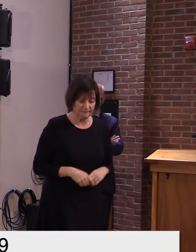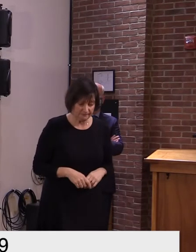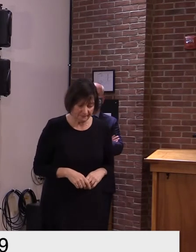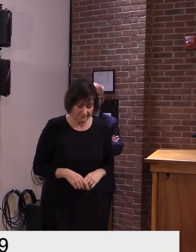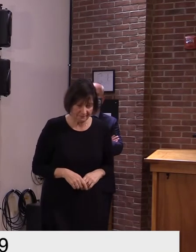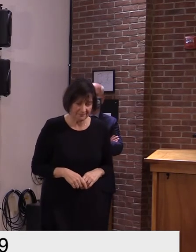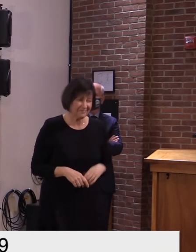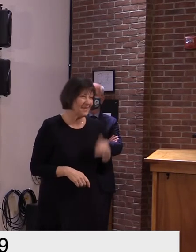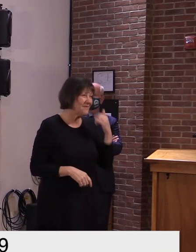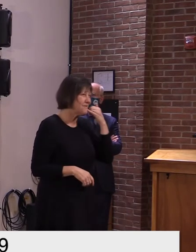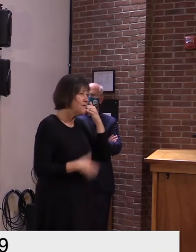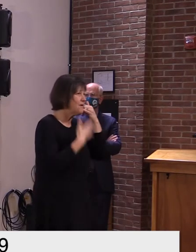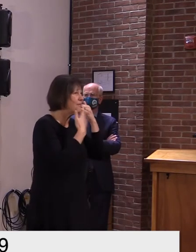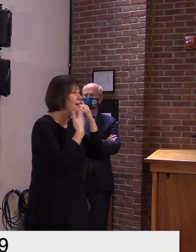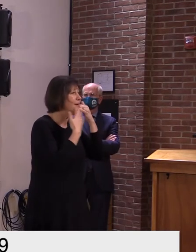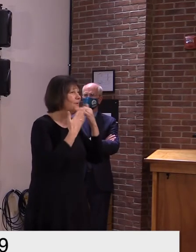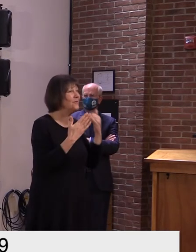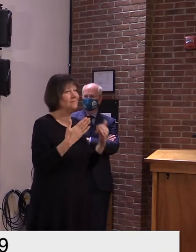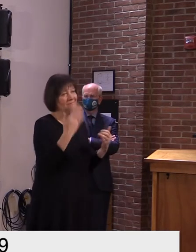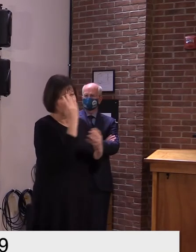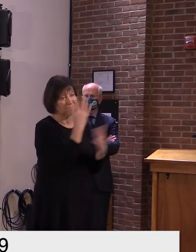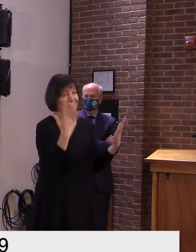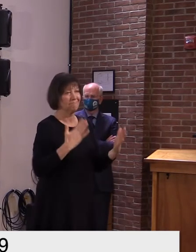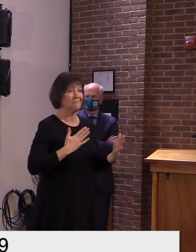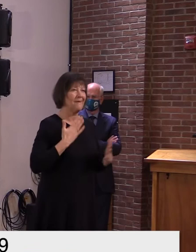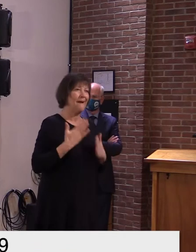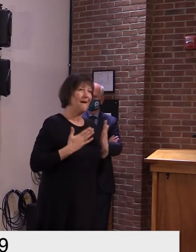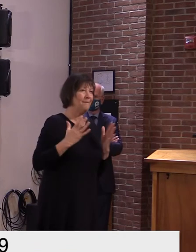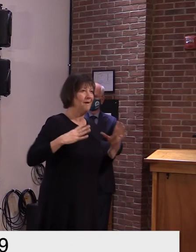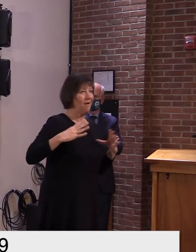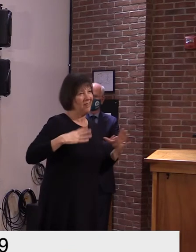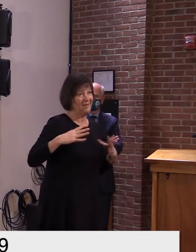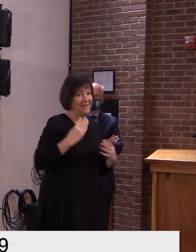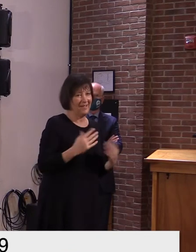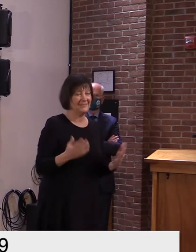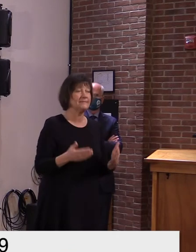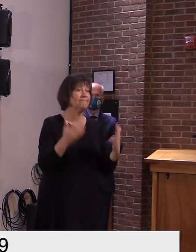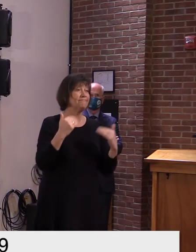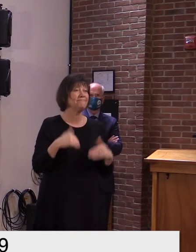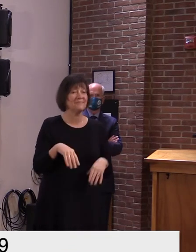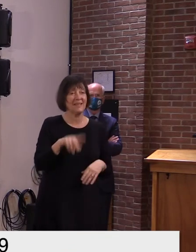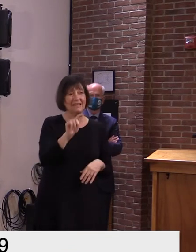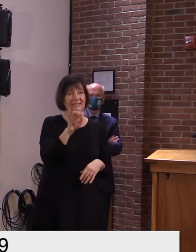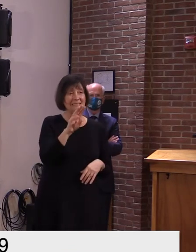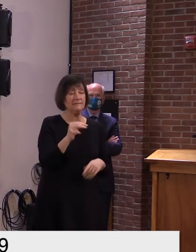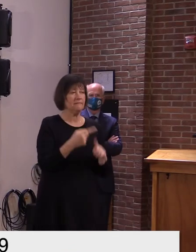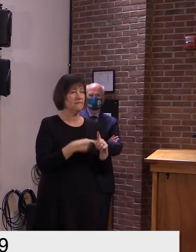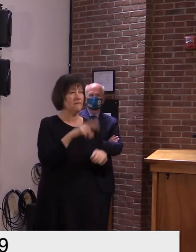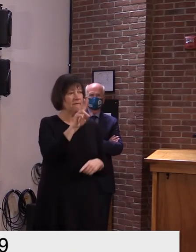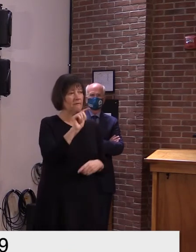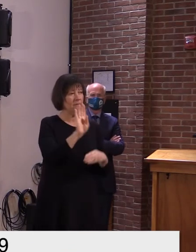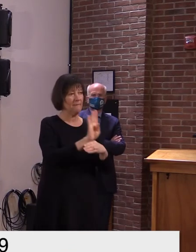Great. Thank you, and happy holidays for everyone. Thank you very much. Tim, Vermont Business Magazine.